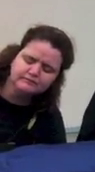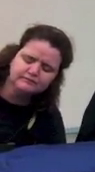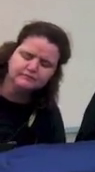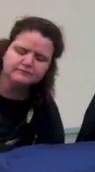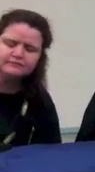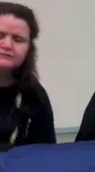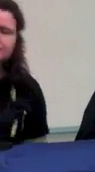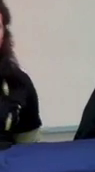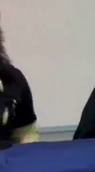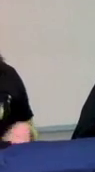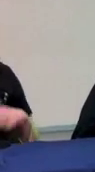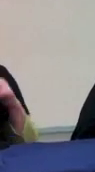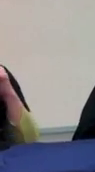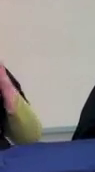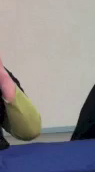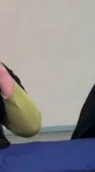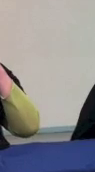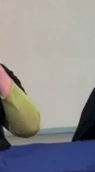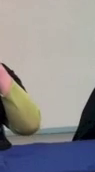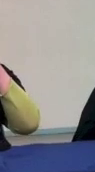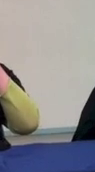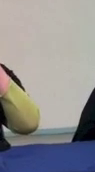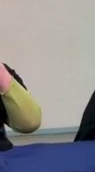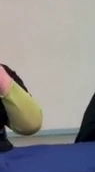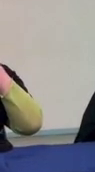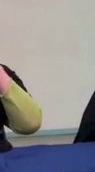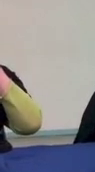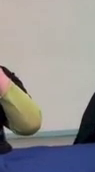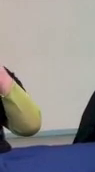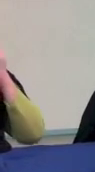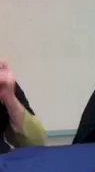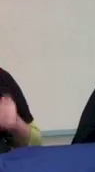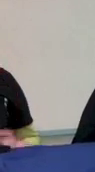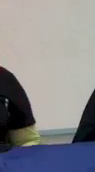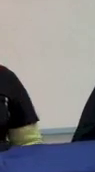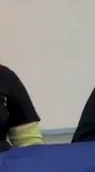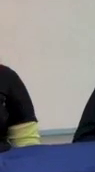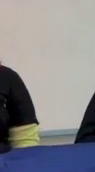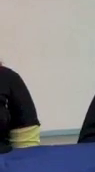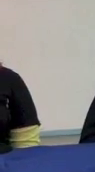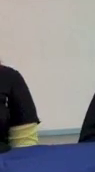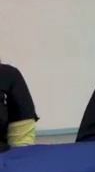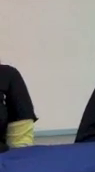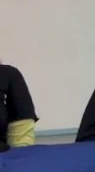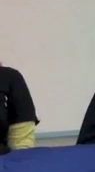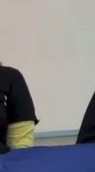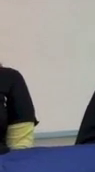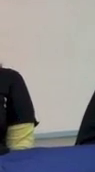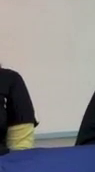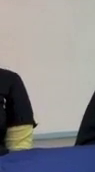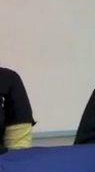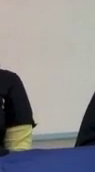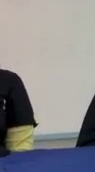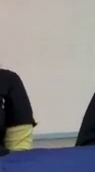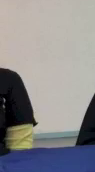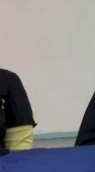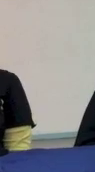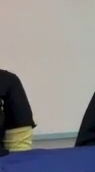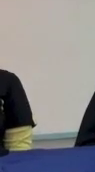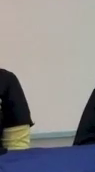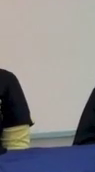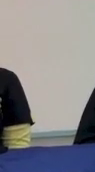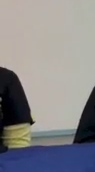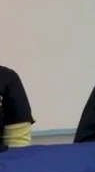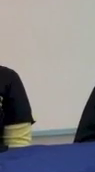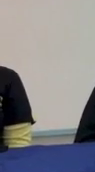significant moment in the history of disabled people and their organisations. Now we have a ministry and a government apparently